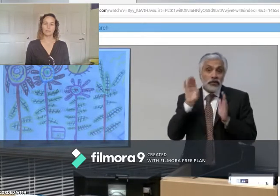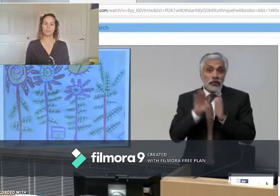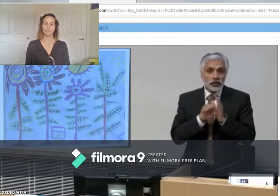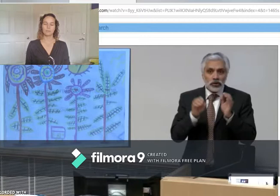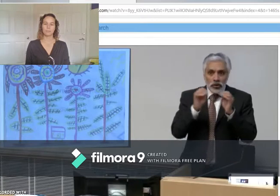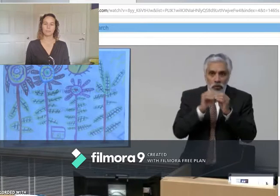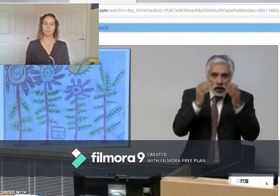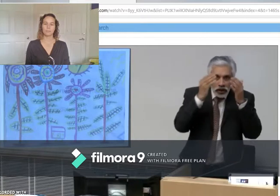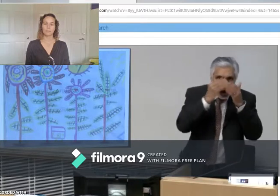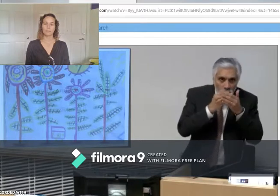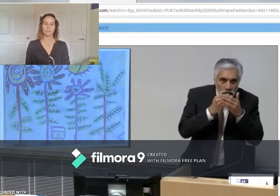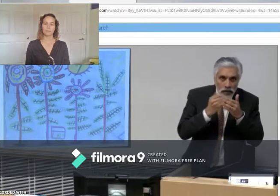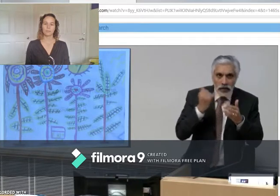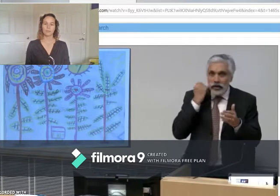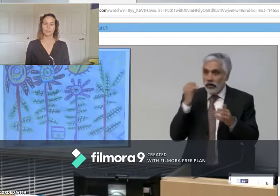noise,